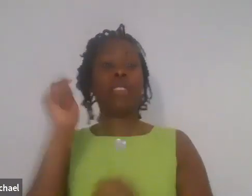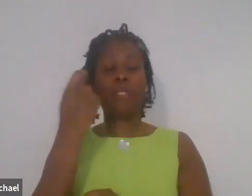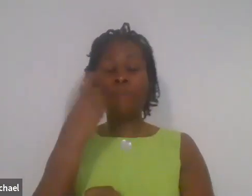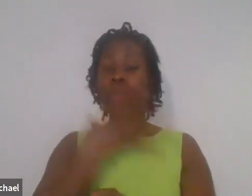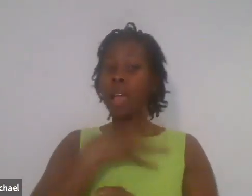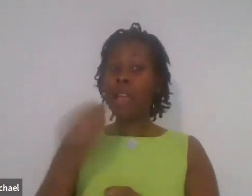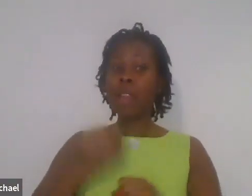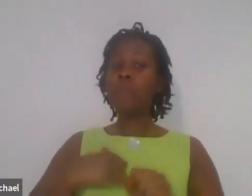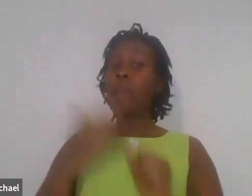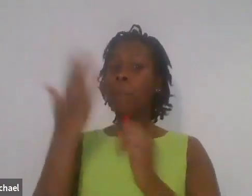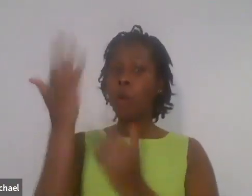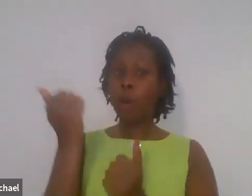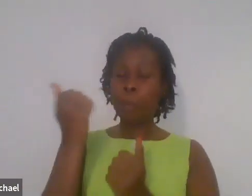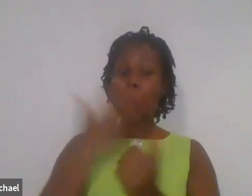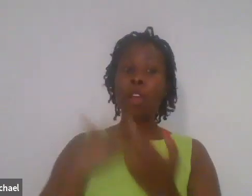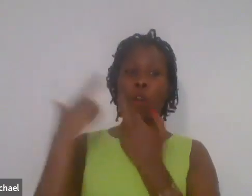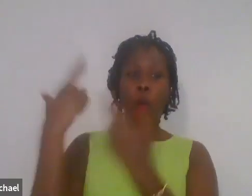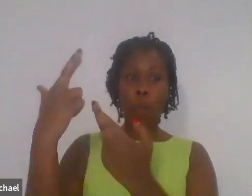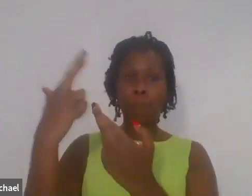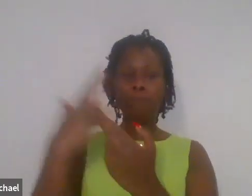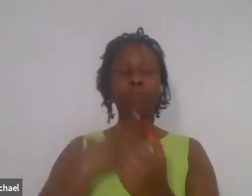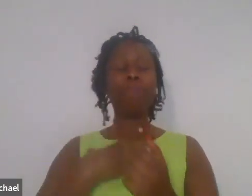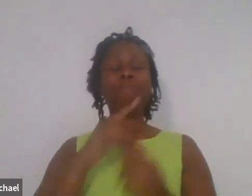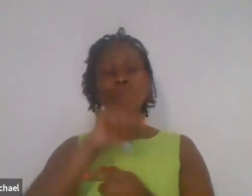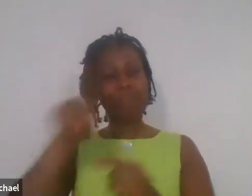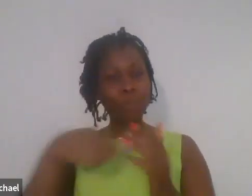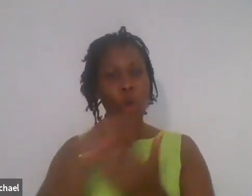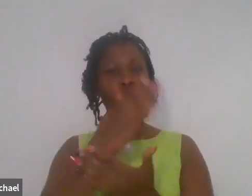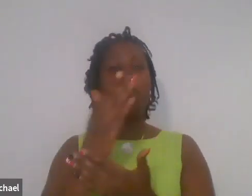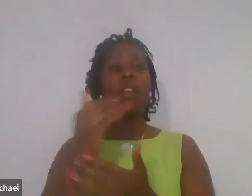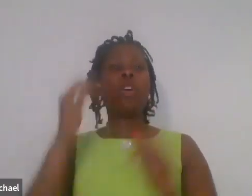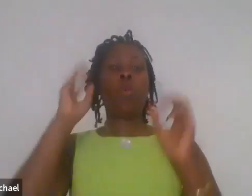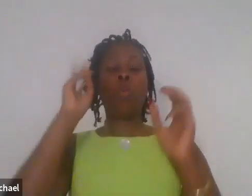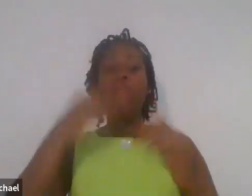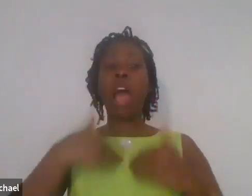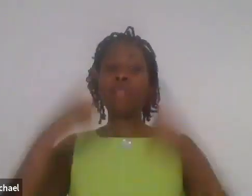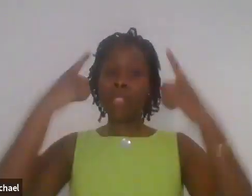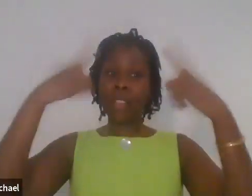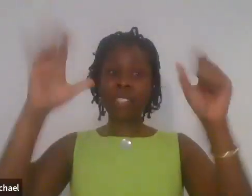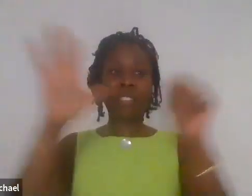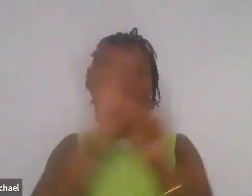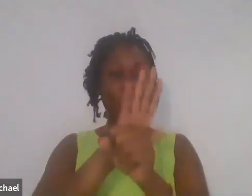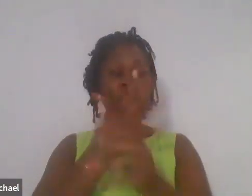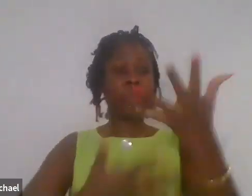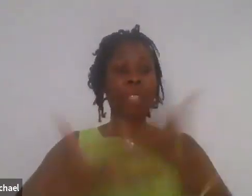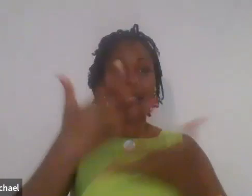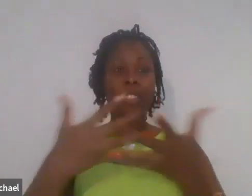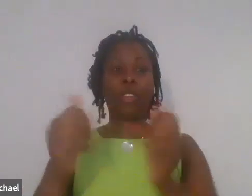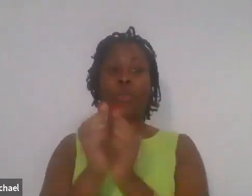activities. And I'm hoping that we will have a successful